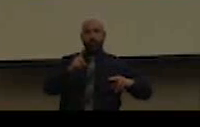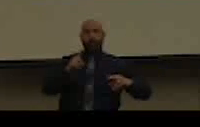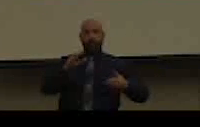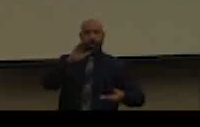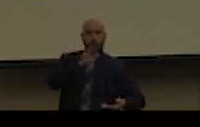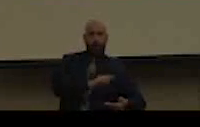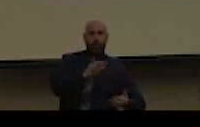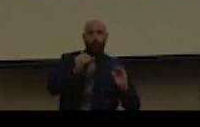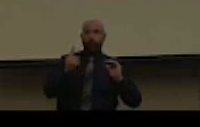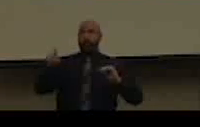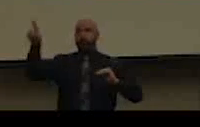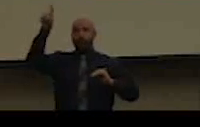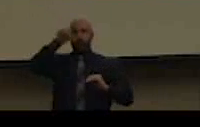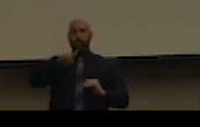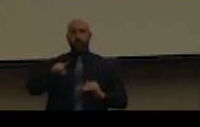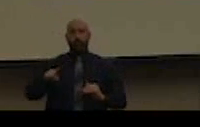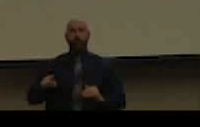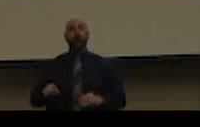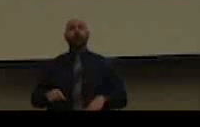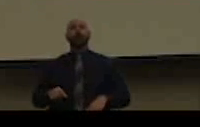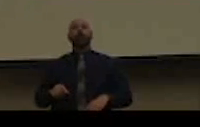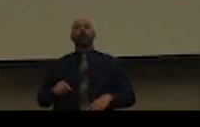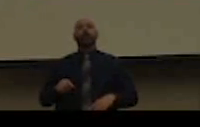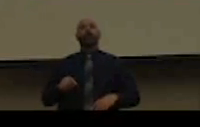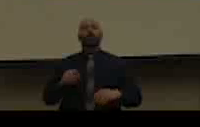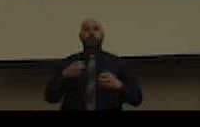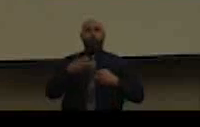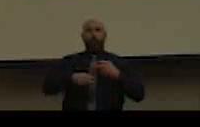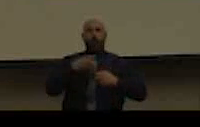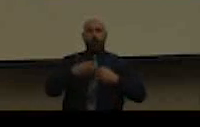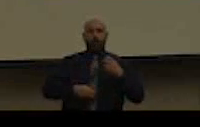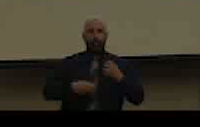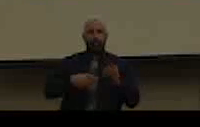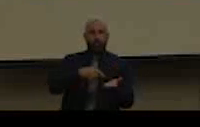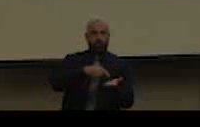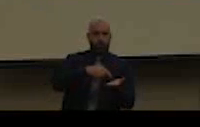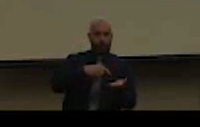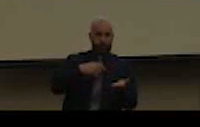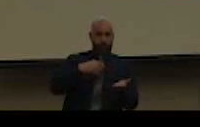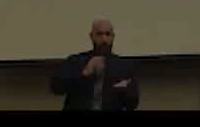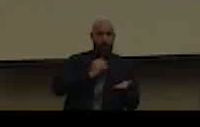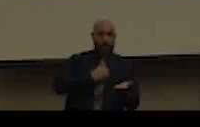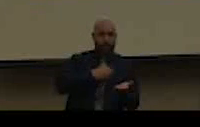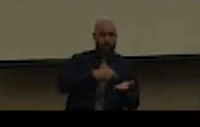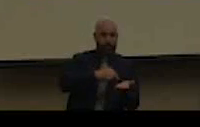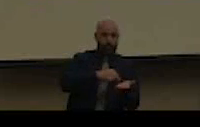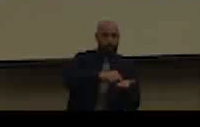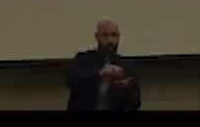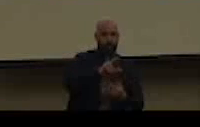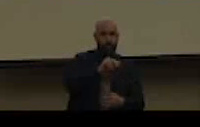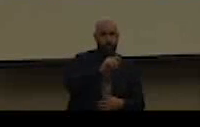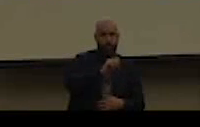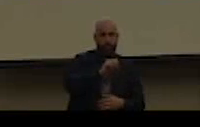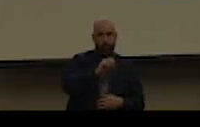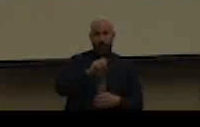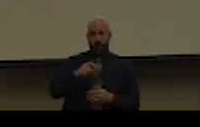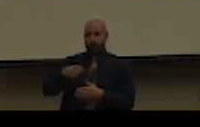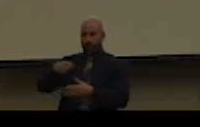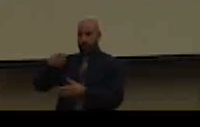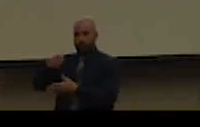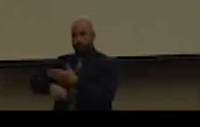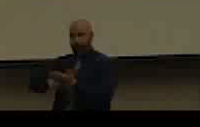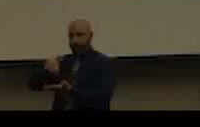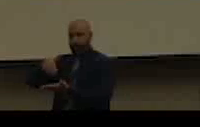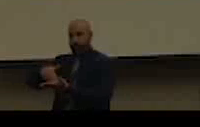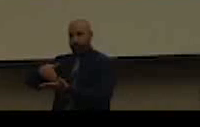the difference between the rate we pay and the rate the center charges, the family of course has to cover. And when that gets to